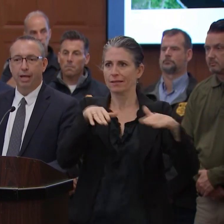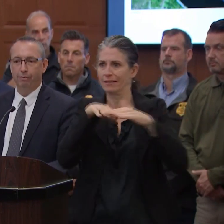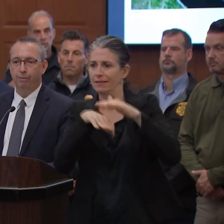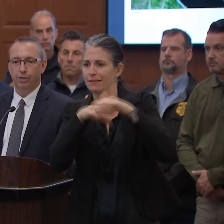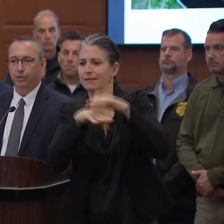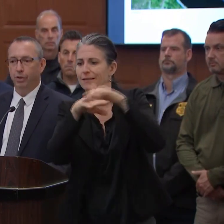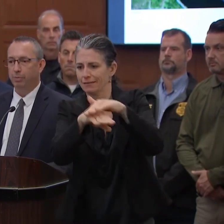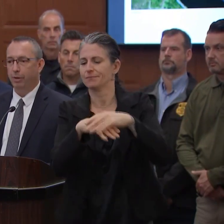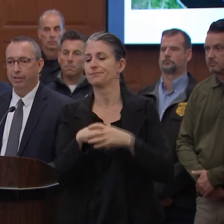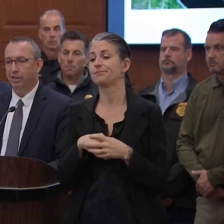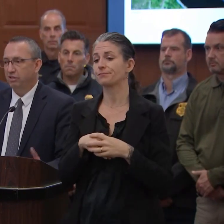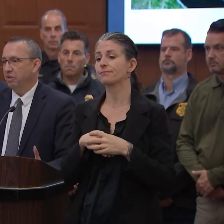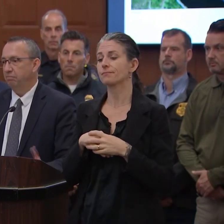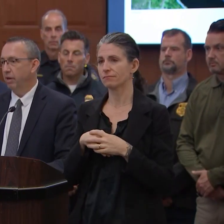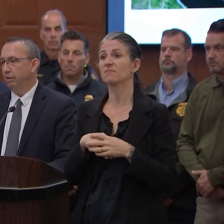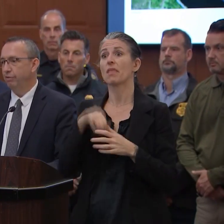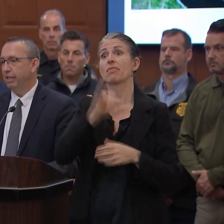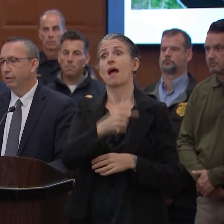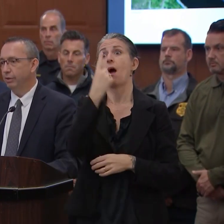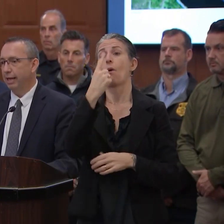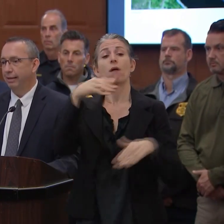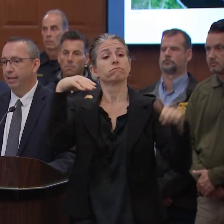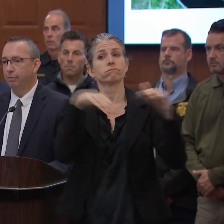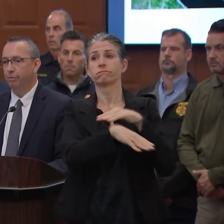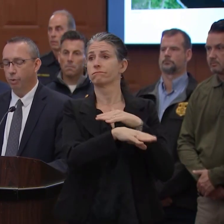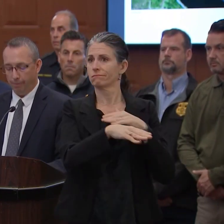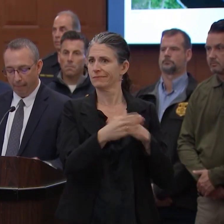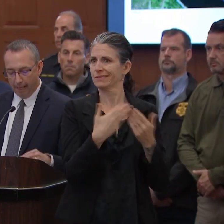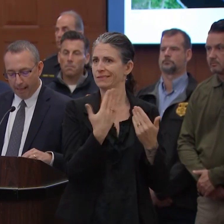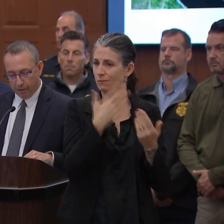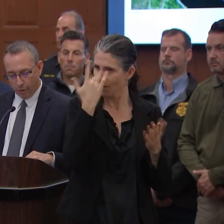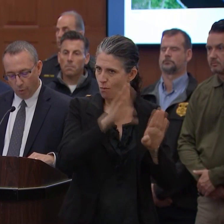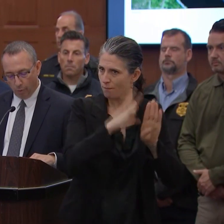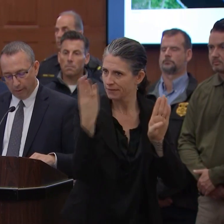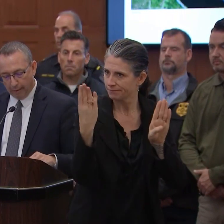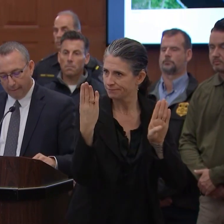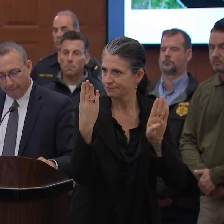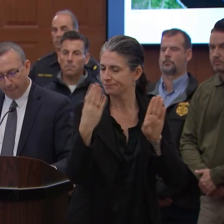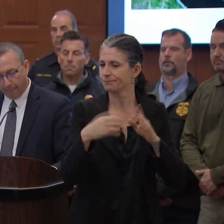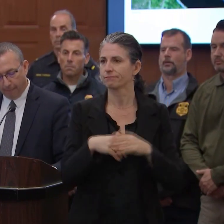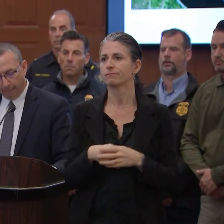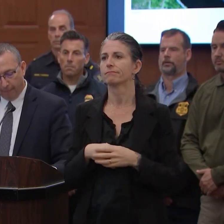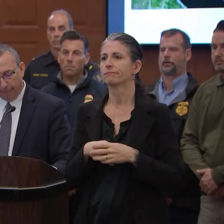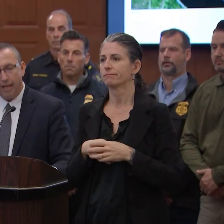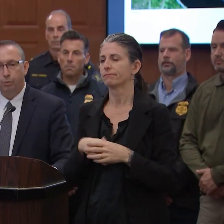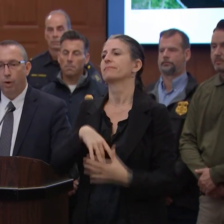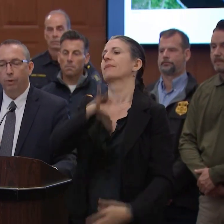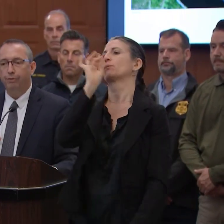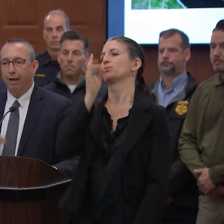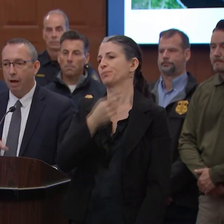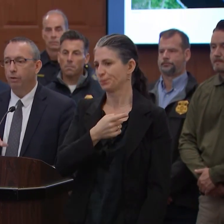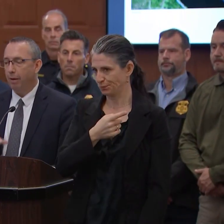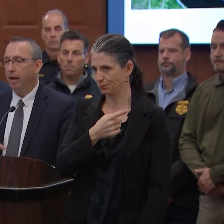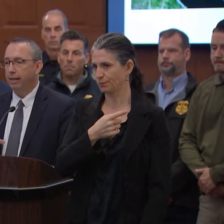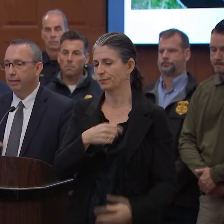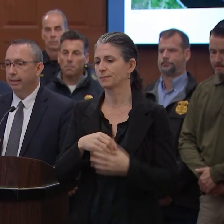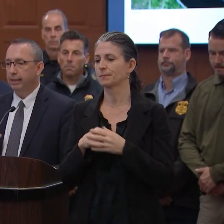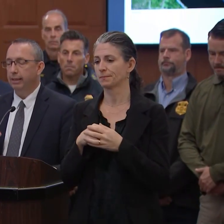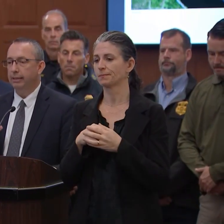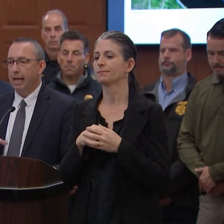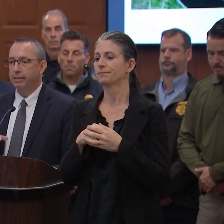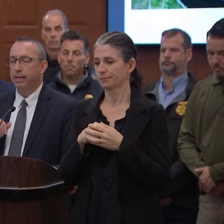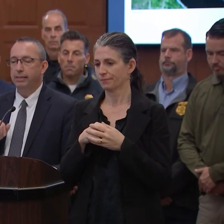picture that from just your experience on the street, right? You've seen those kind of things before. So that's where we found the